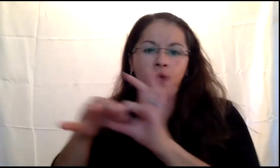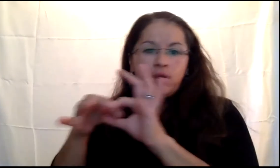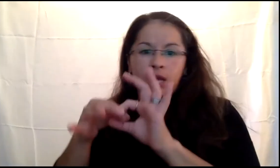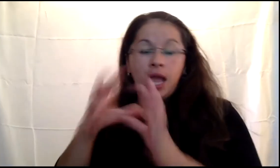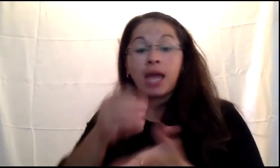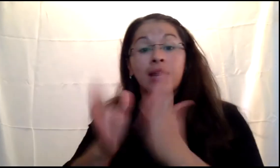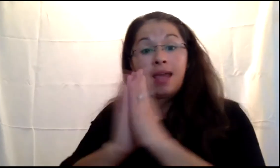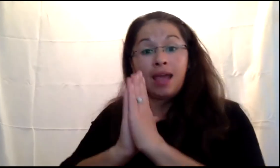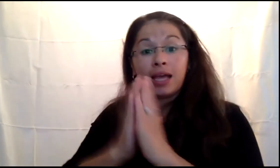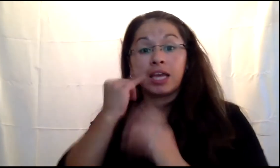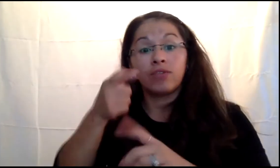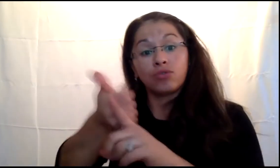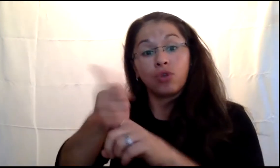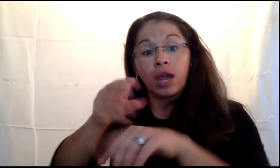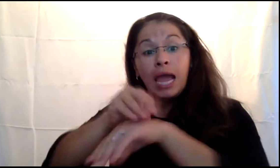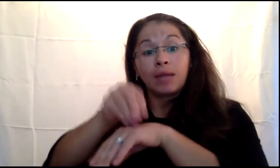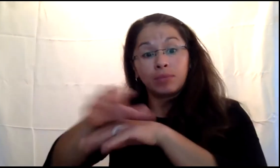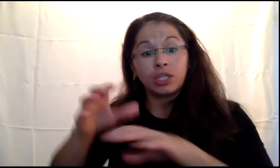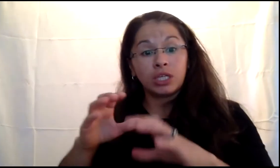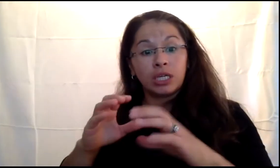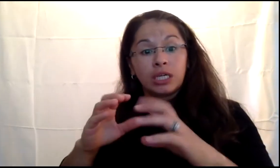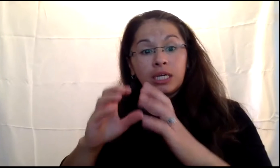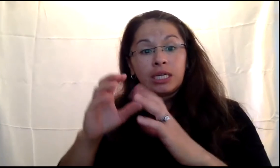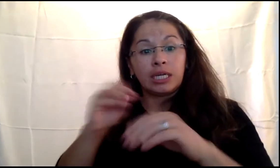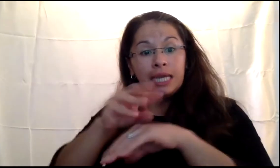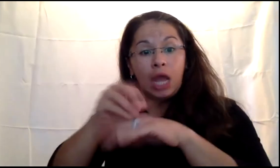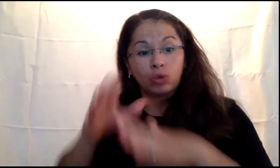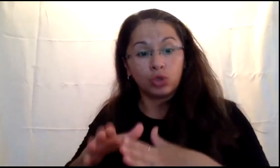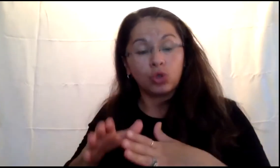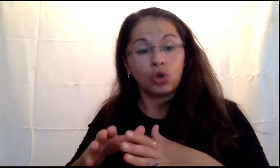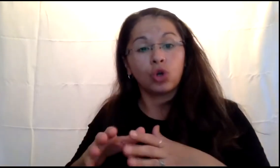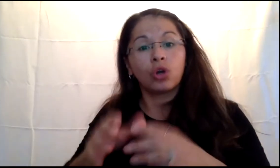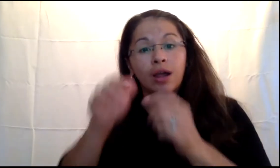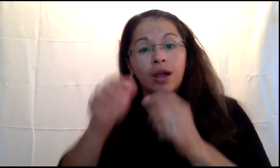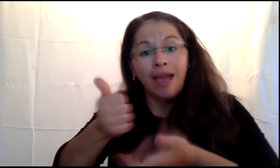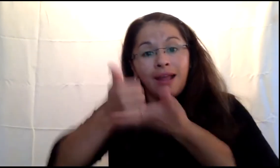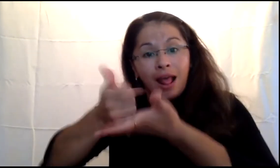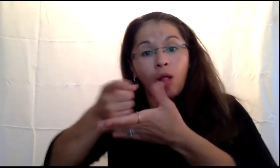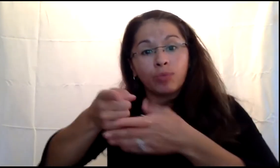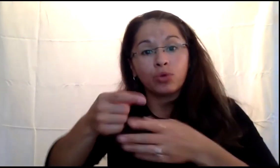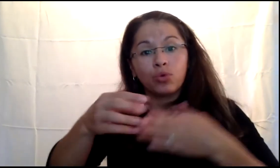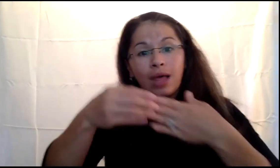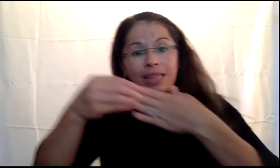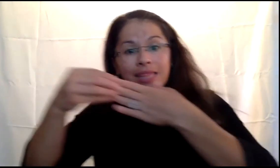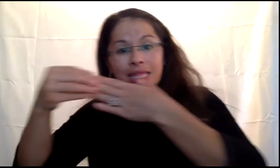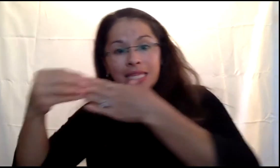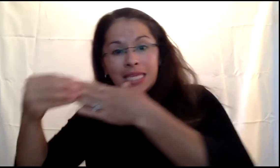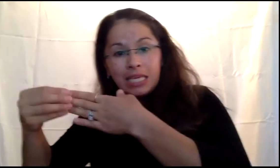your recruiter, whatever term that school uses, should be able to point you if they don't say that, hey, I'm the one that you can interact with and